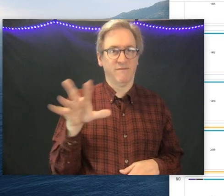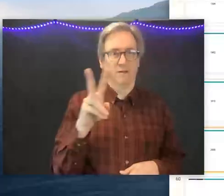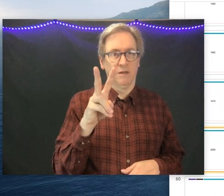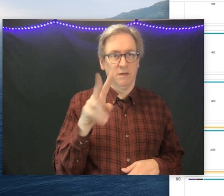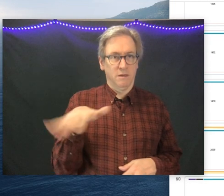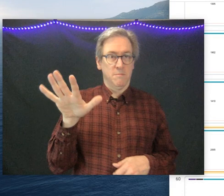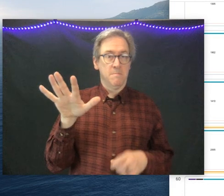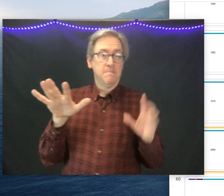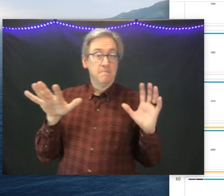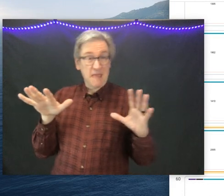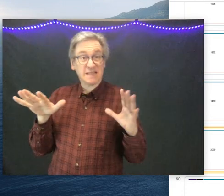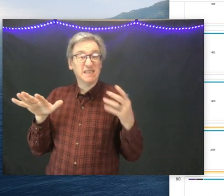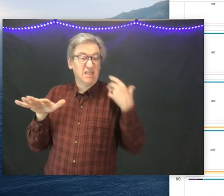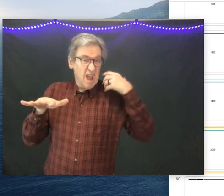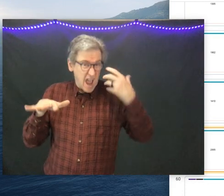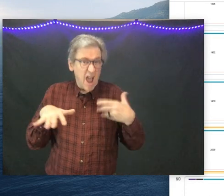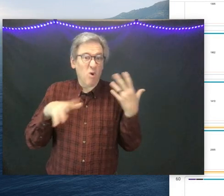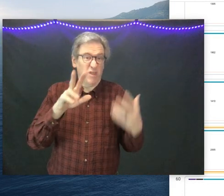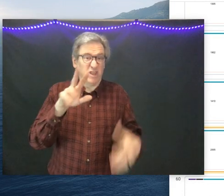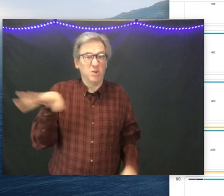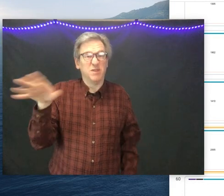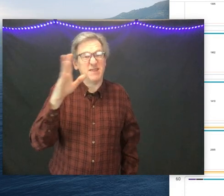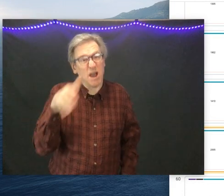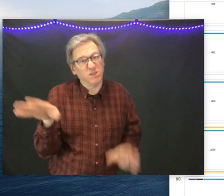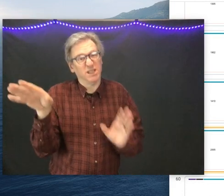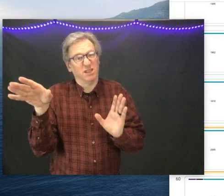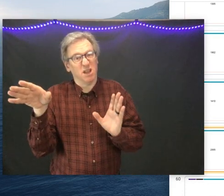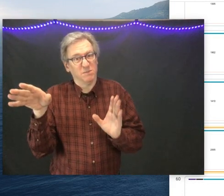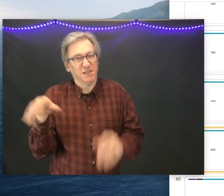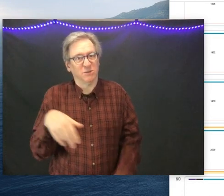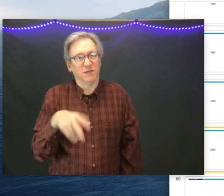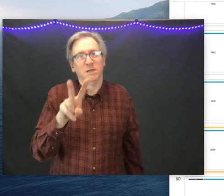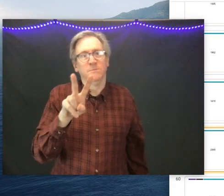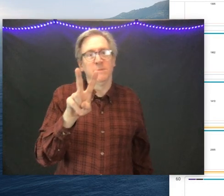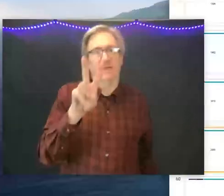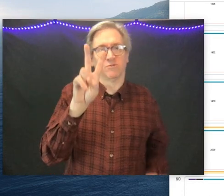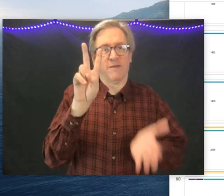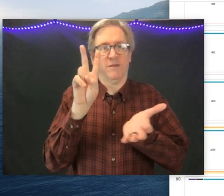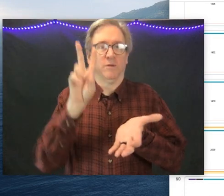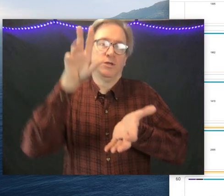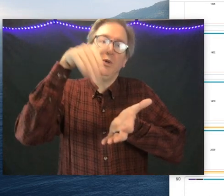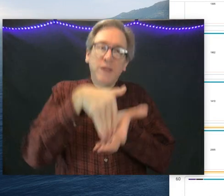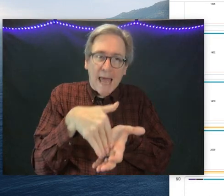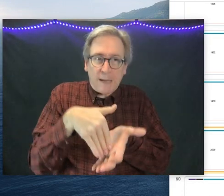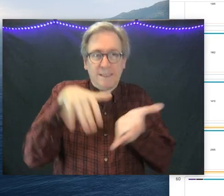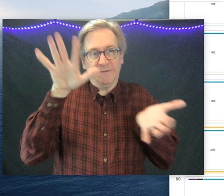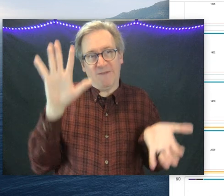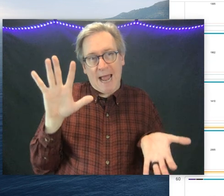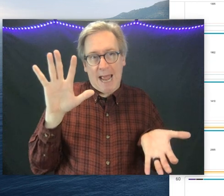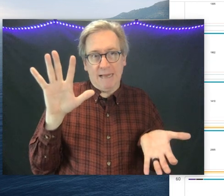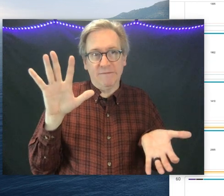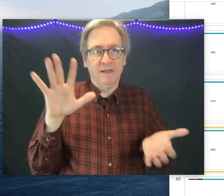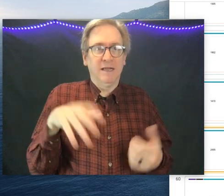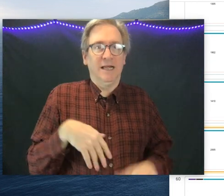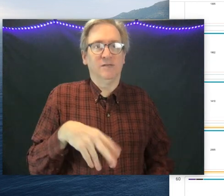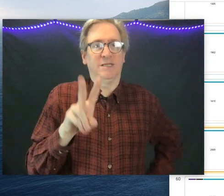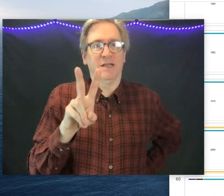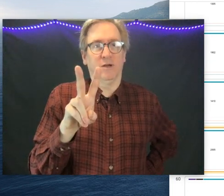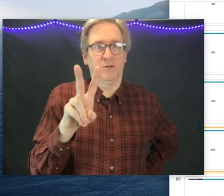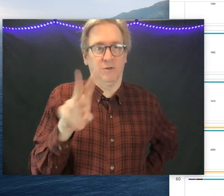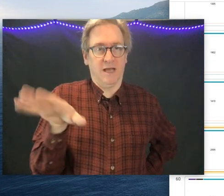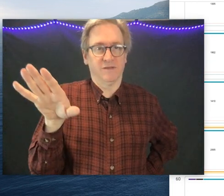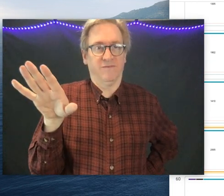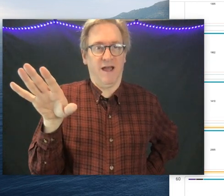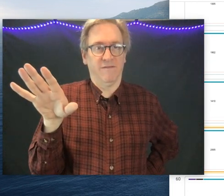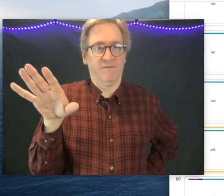2005. That's how the 2000 comes into it. Is rather than 2005, is we tend to